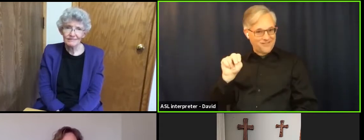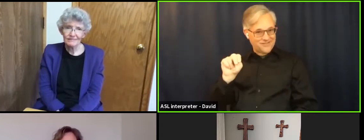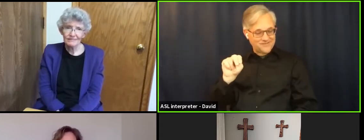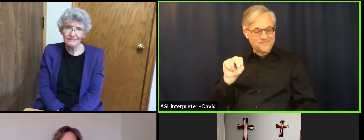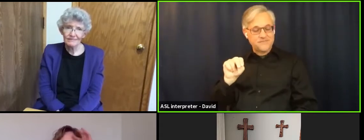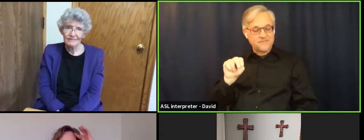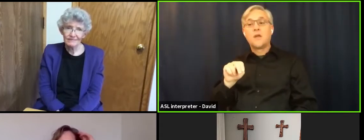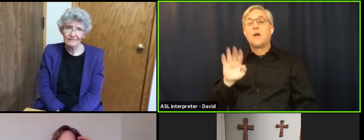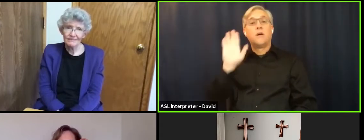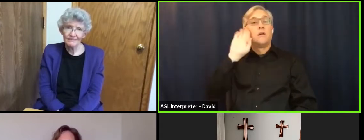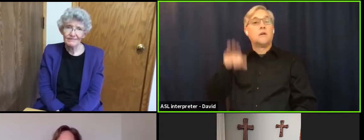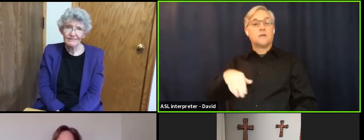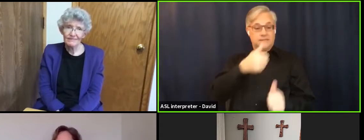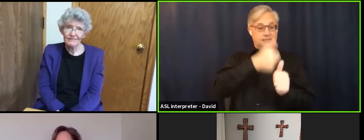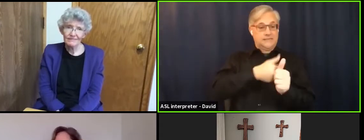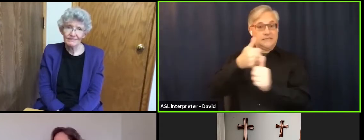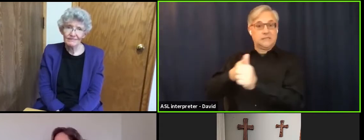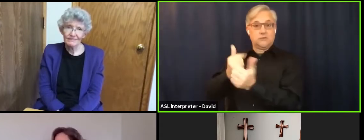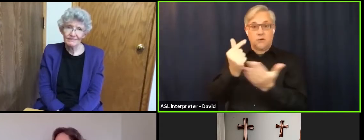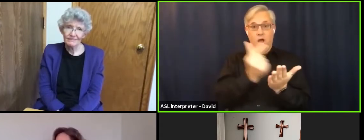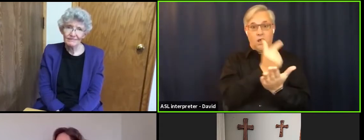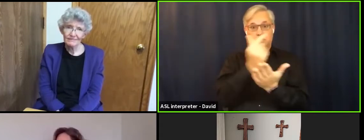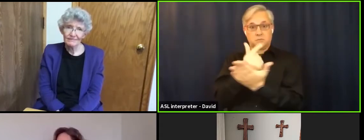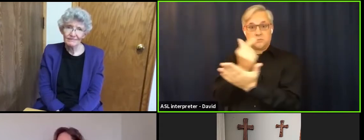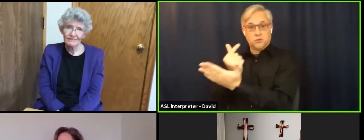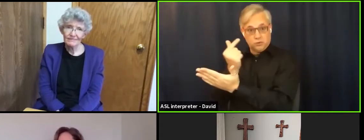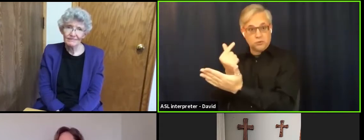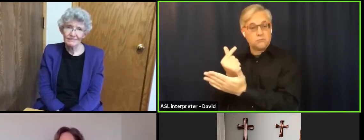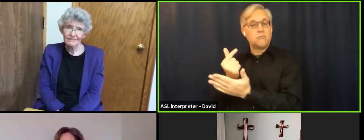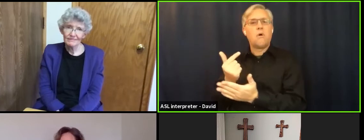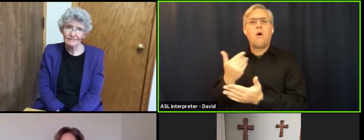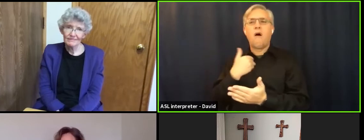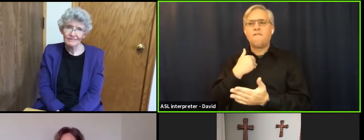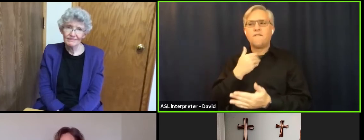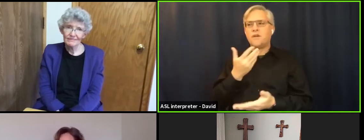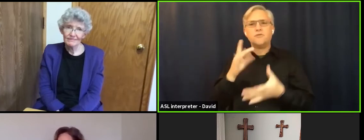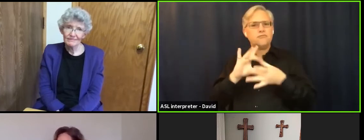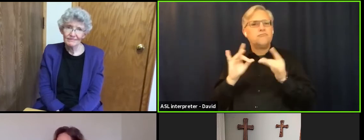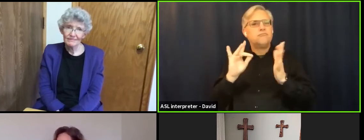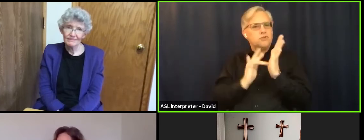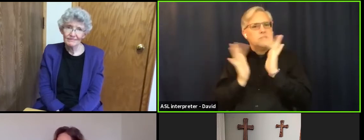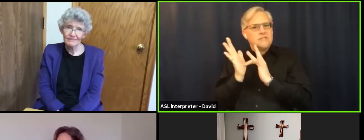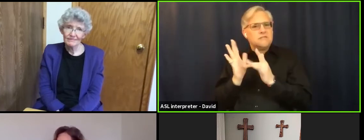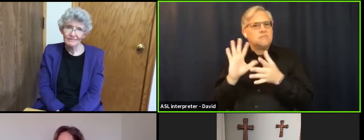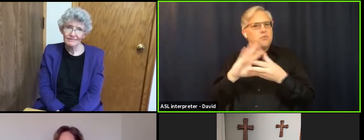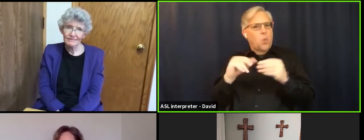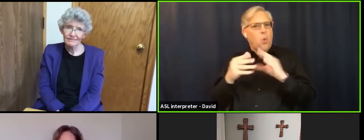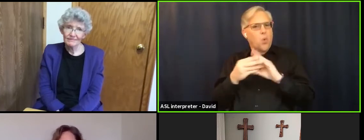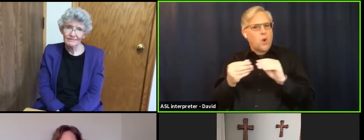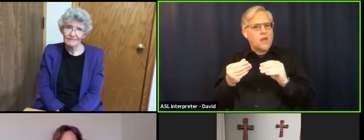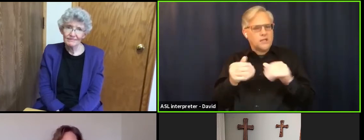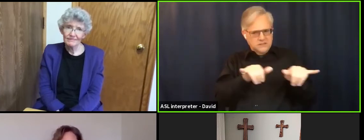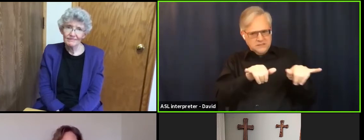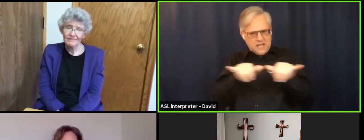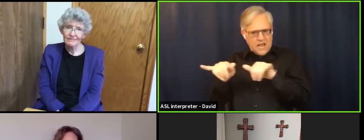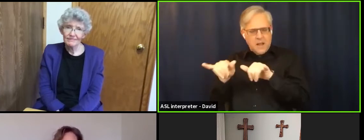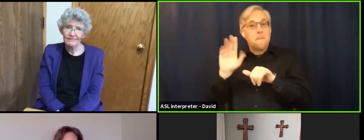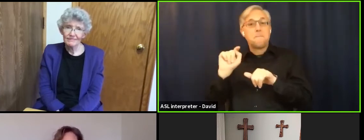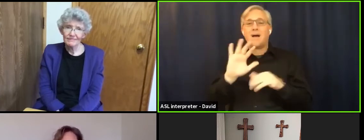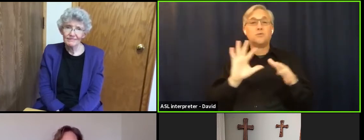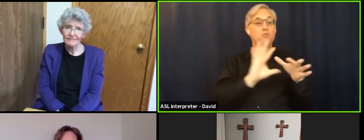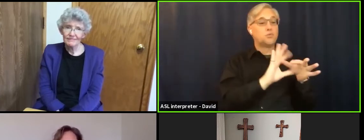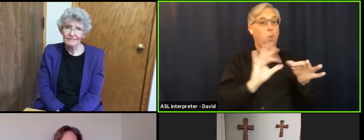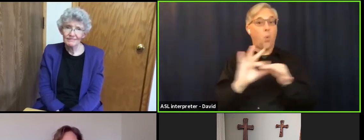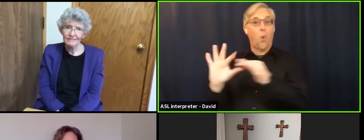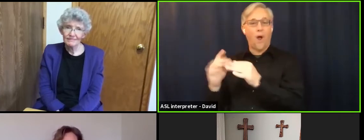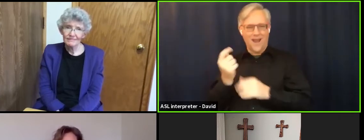unique and tells this same story of Jesus in different ways. And so often in Luke,